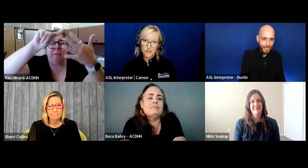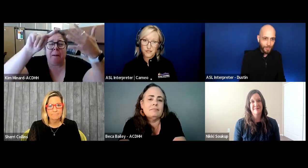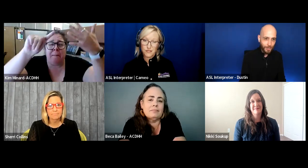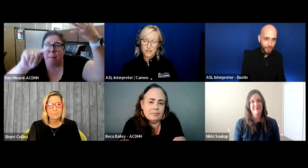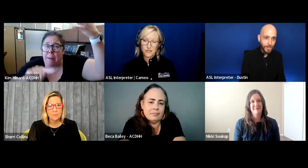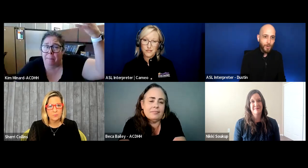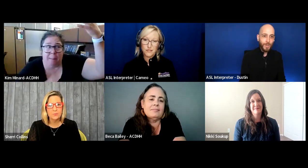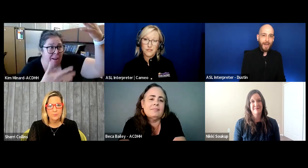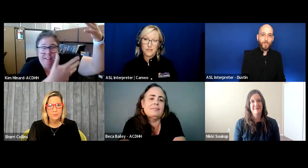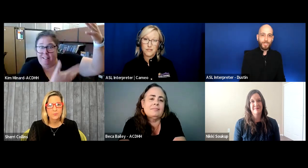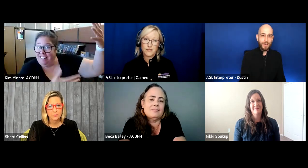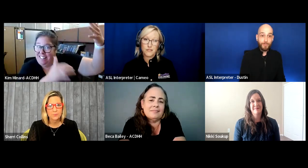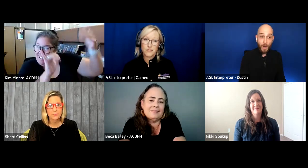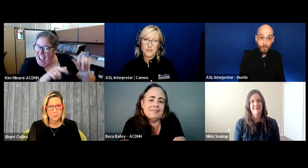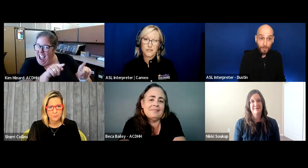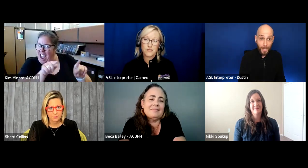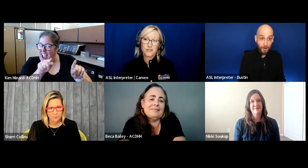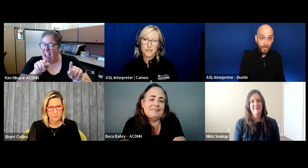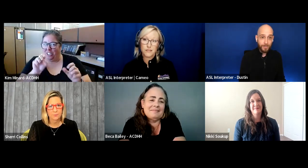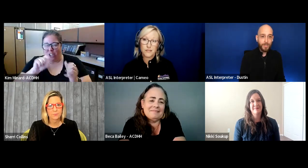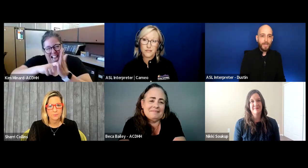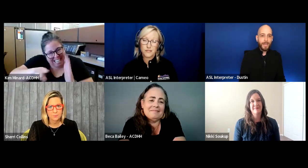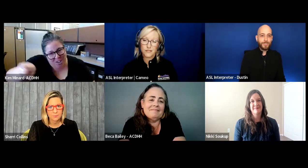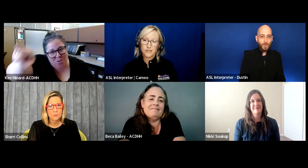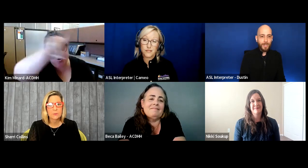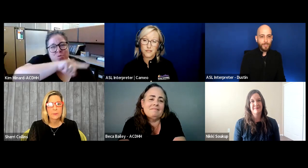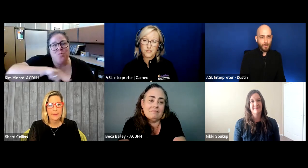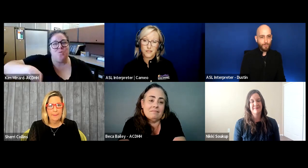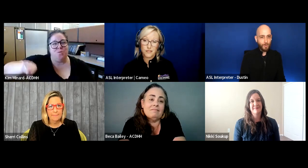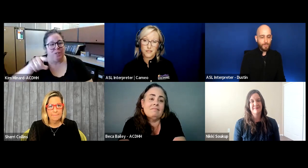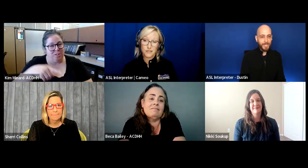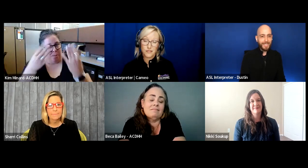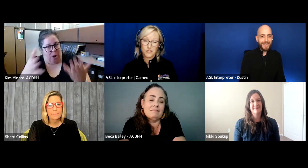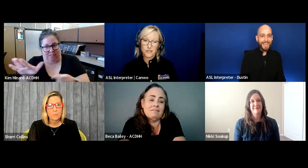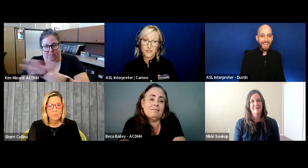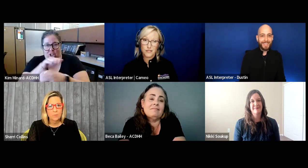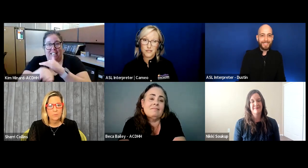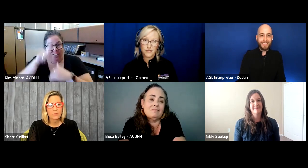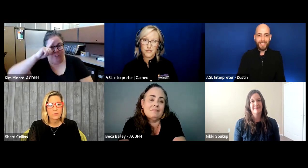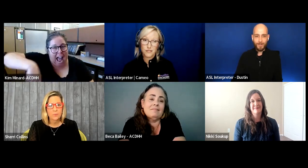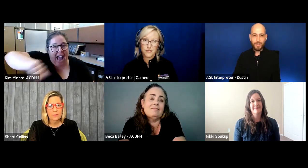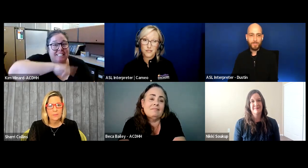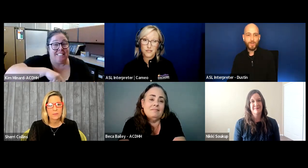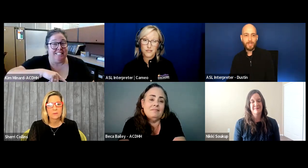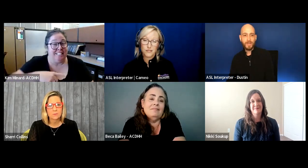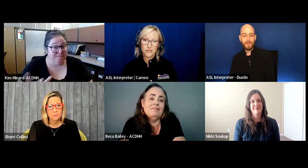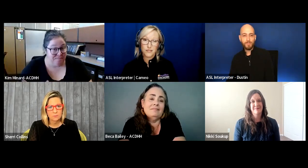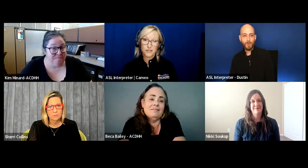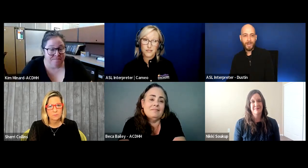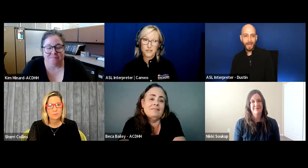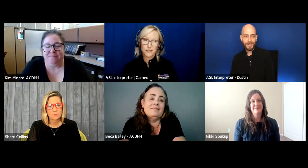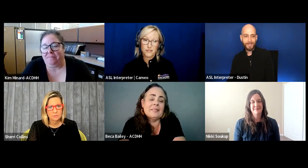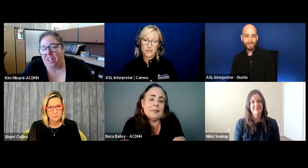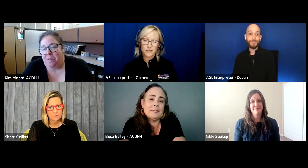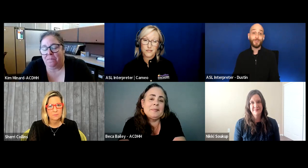education course teachers. We'd have more deaf foster parents, and so on and so forth. But the key is the hearing